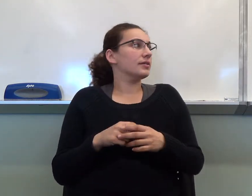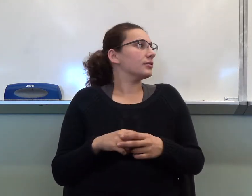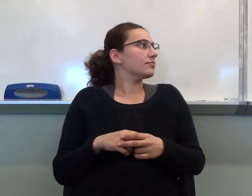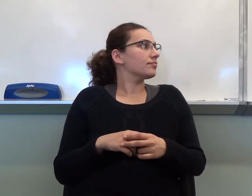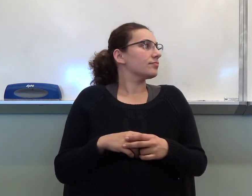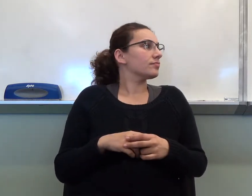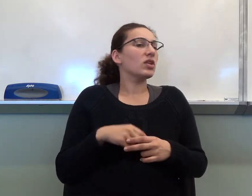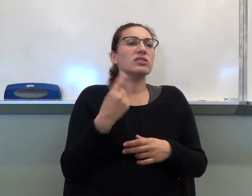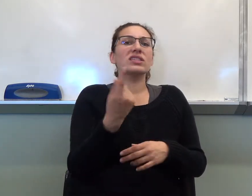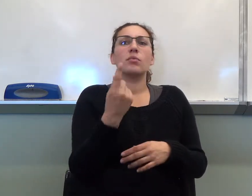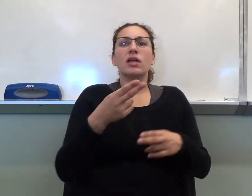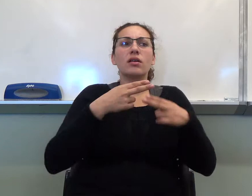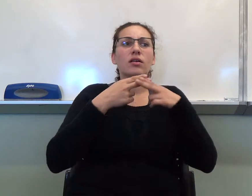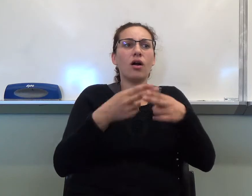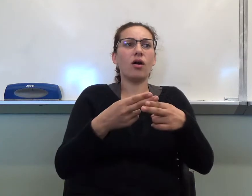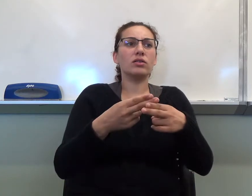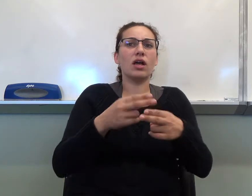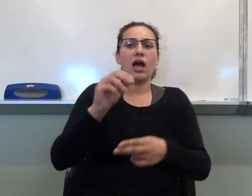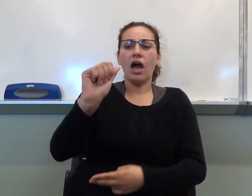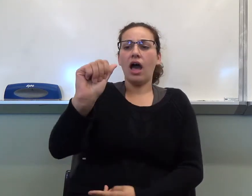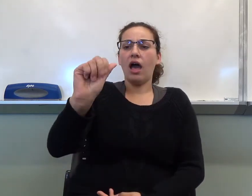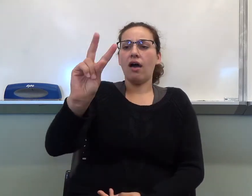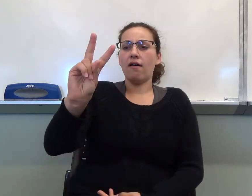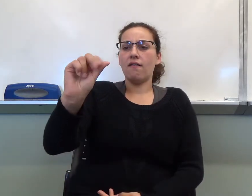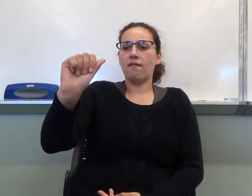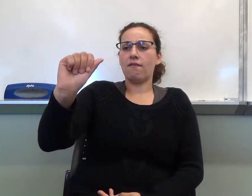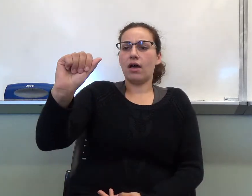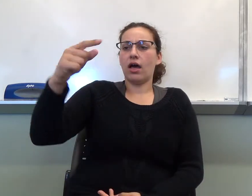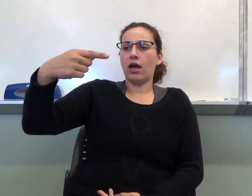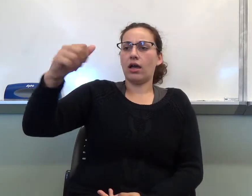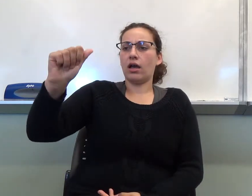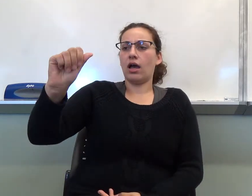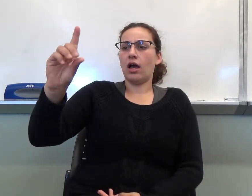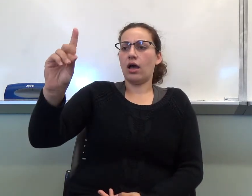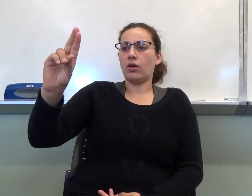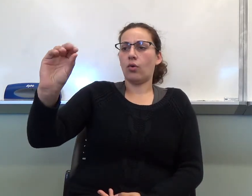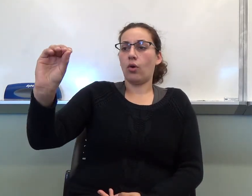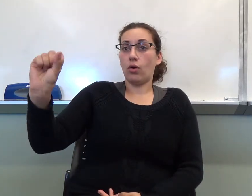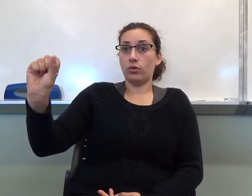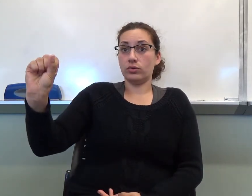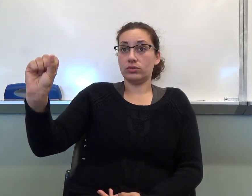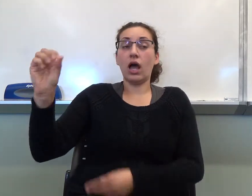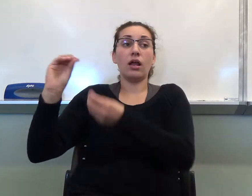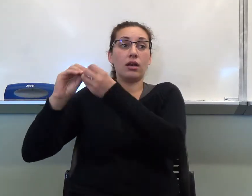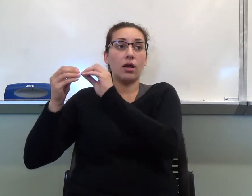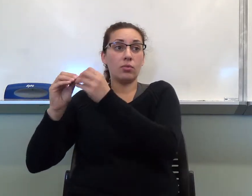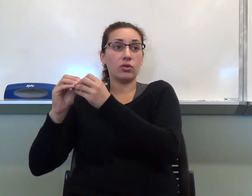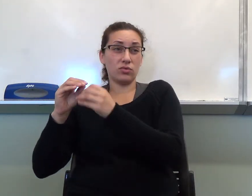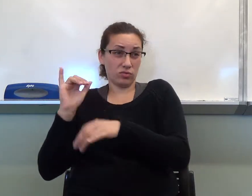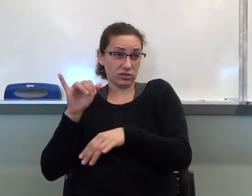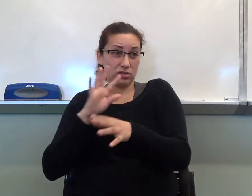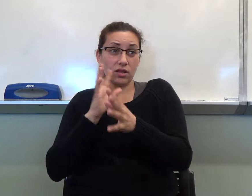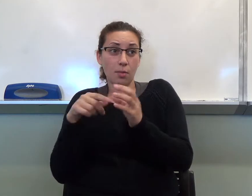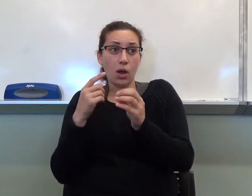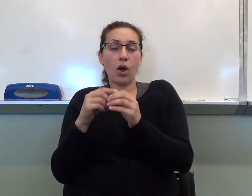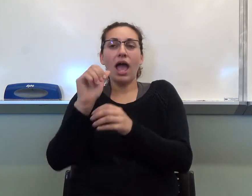something called Avogadro's number. And it has to do with the number of atoms inside a certain space. Okay?